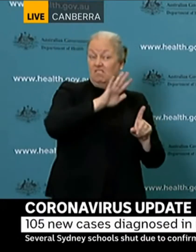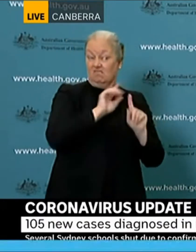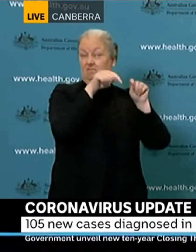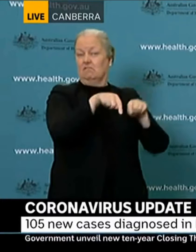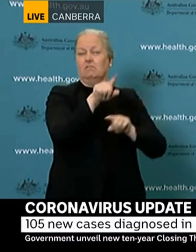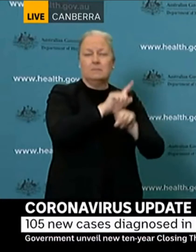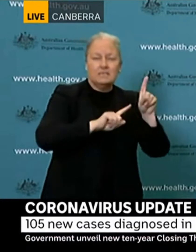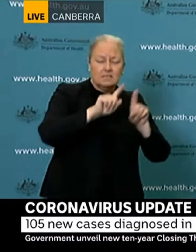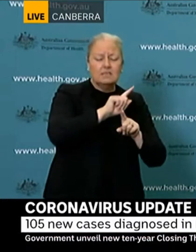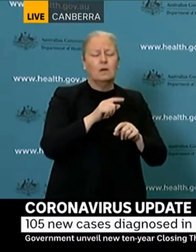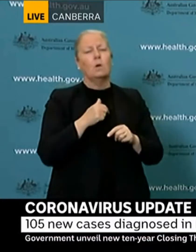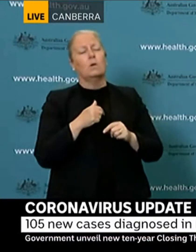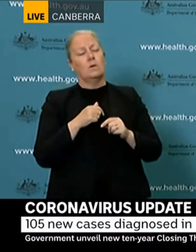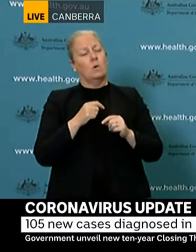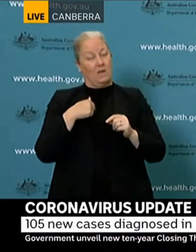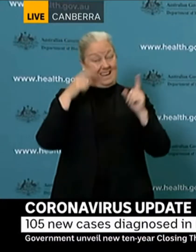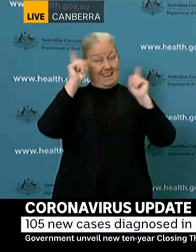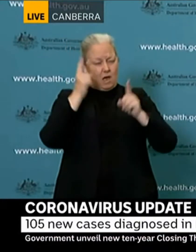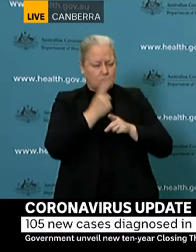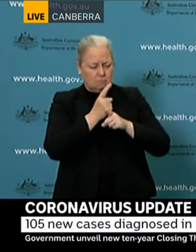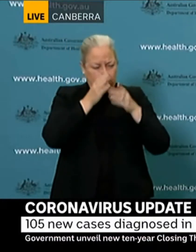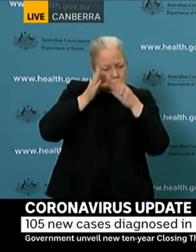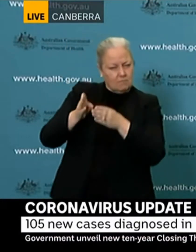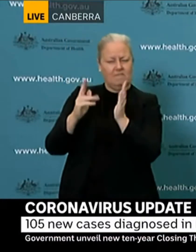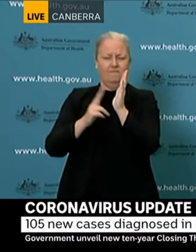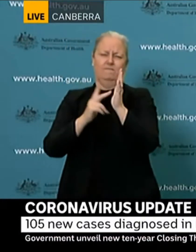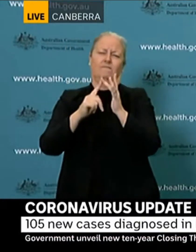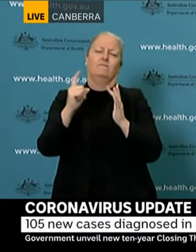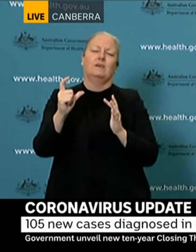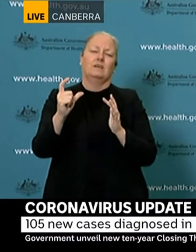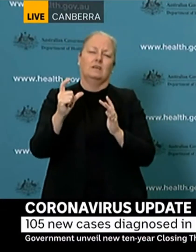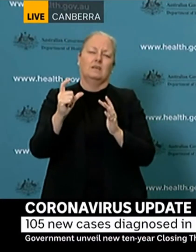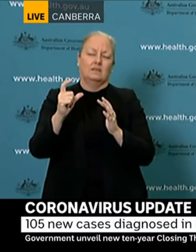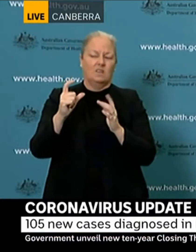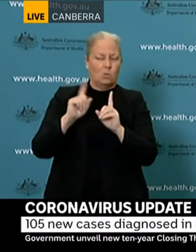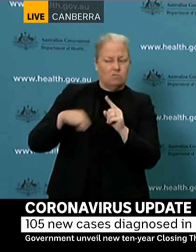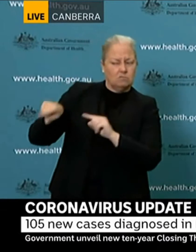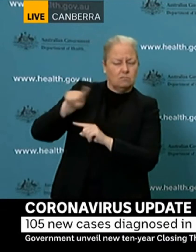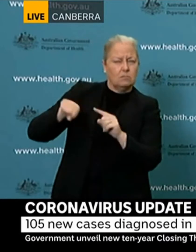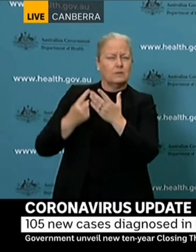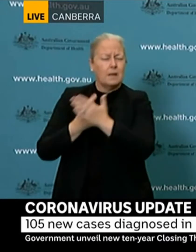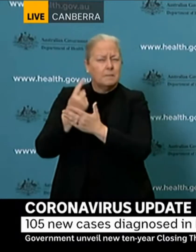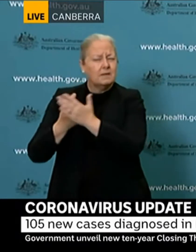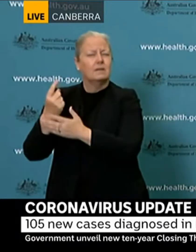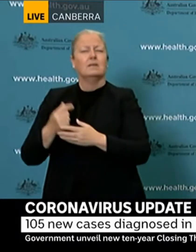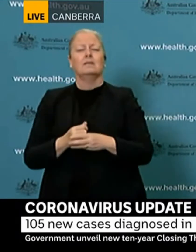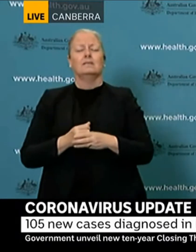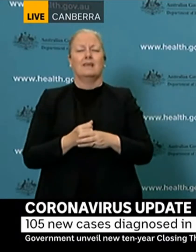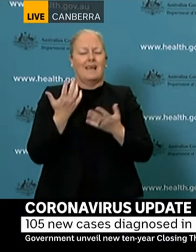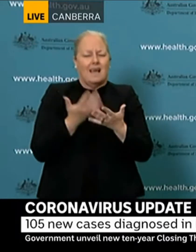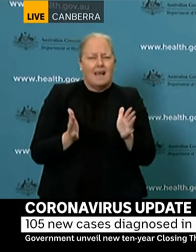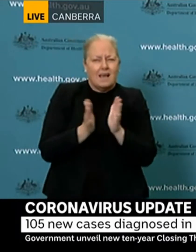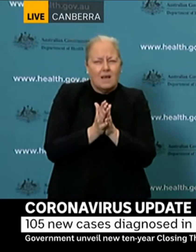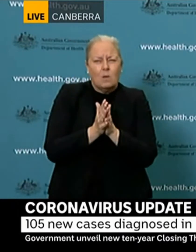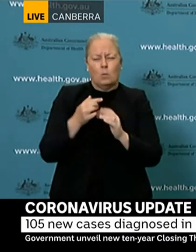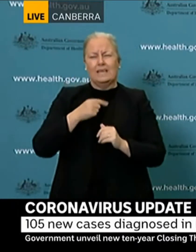through the situation in Victoria right now, considering what things have been introduced in terms of strengthening